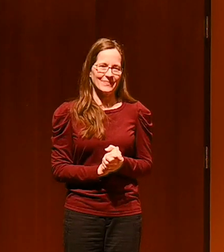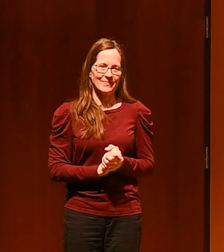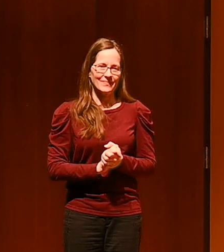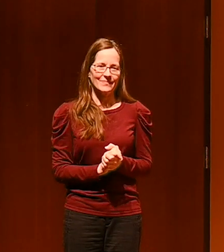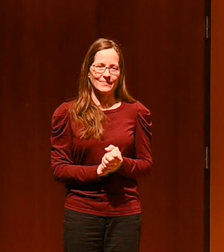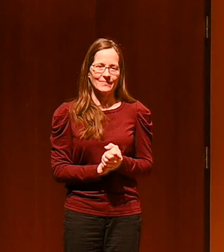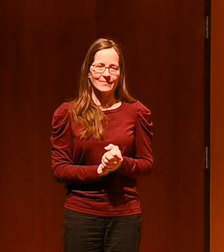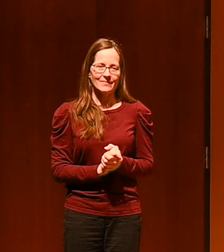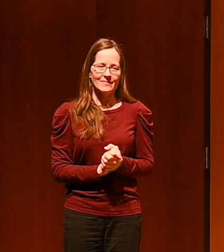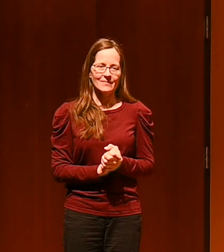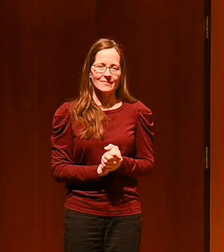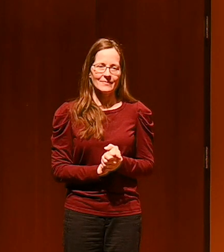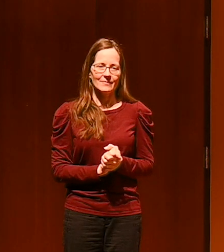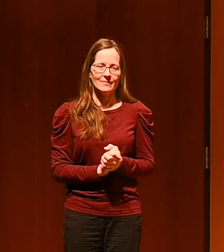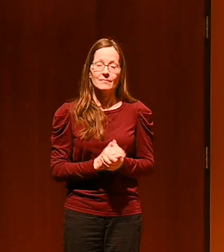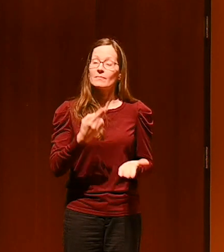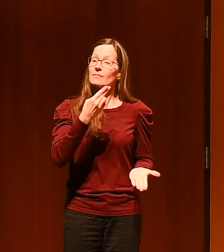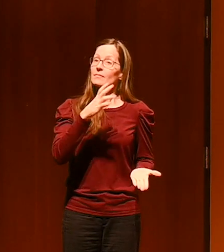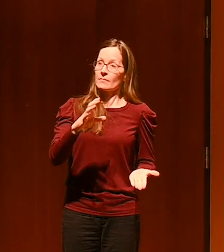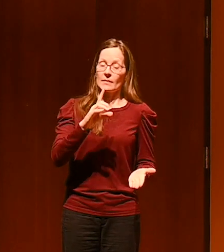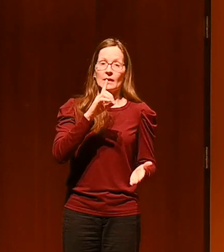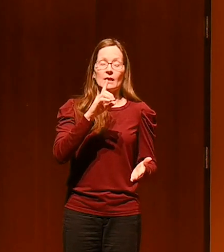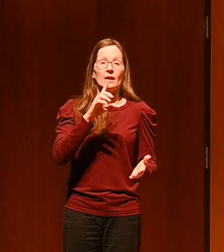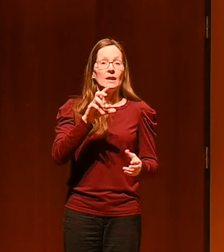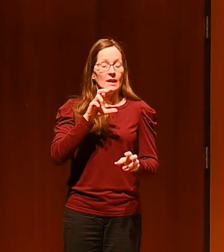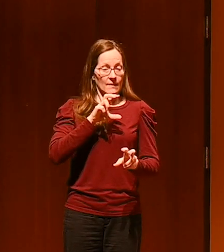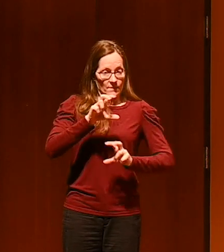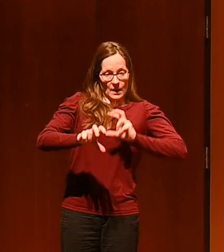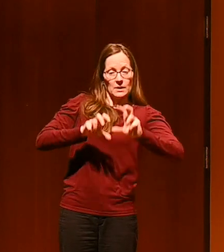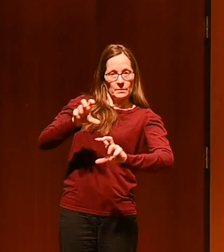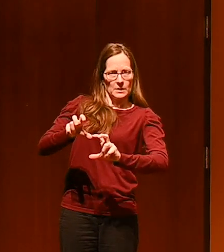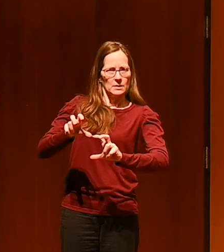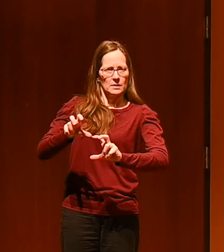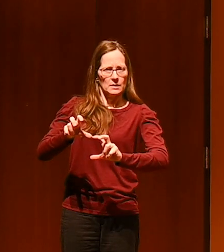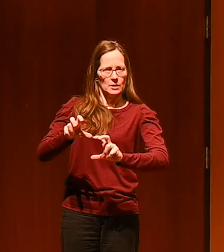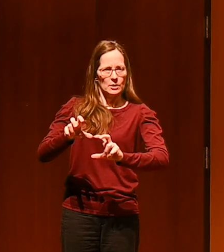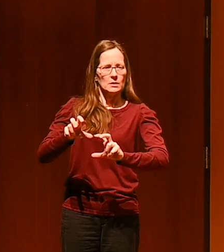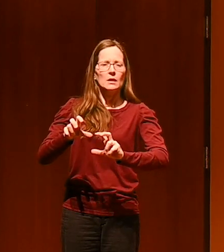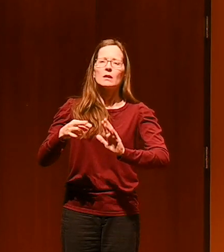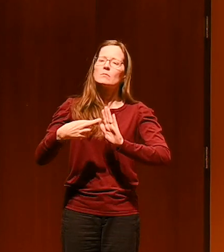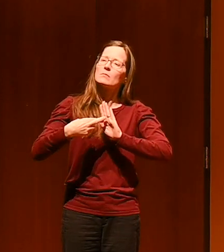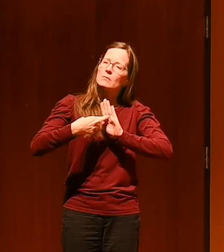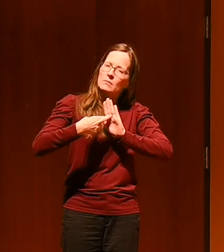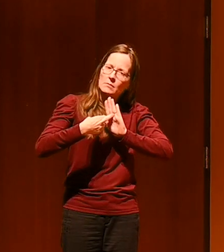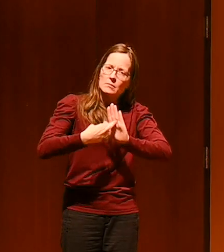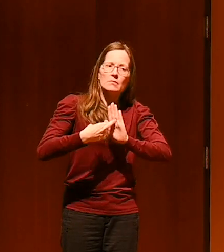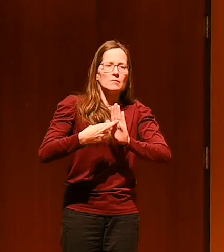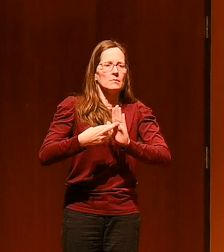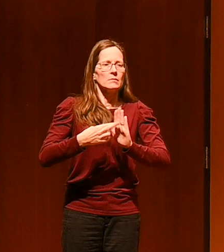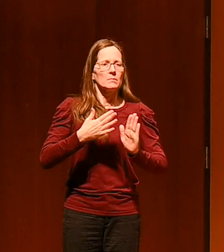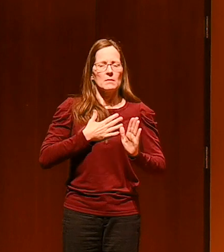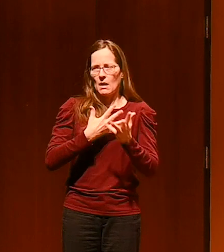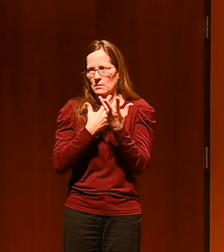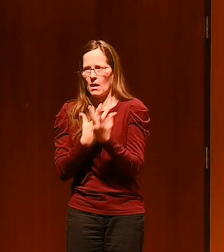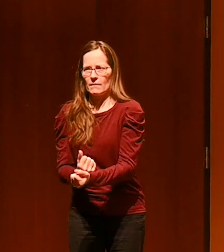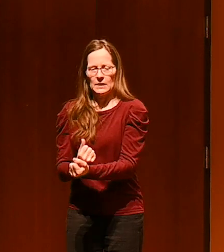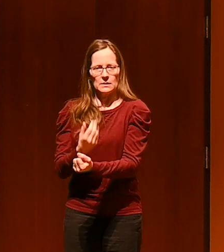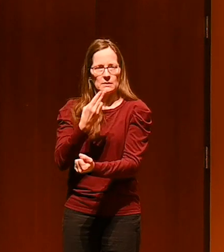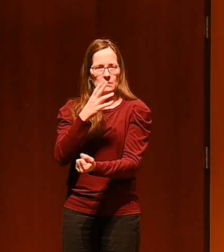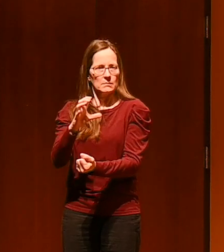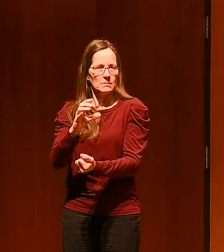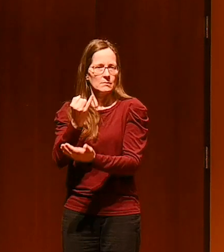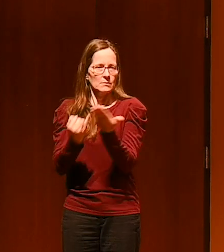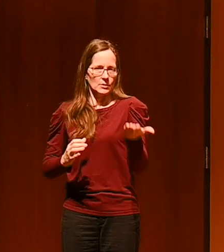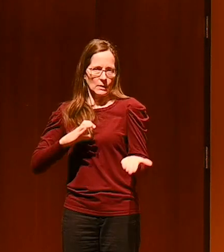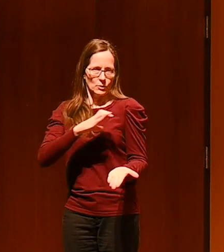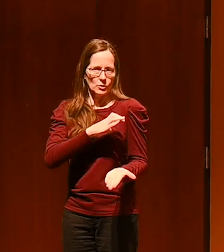This county investment is indicative and reflective of the confidence that I have in them. Their